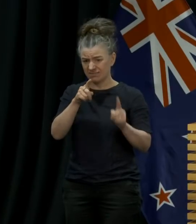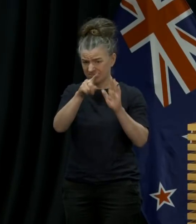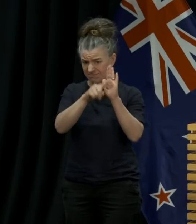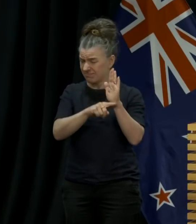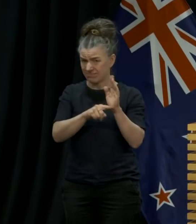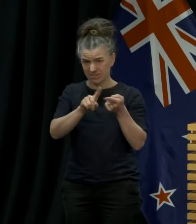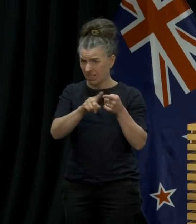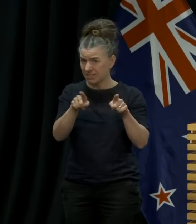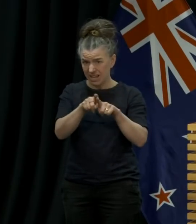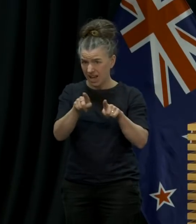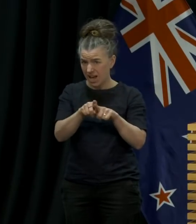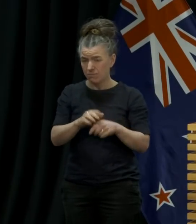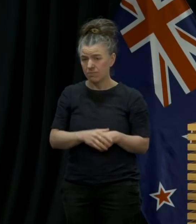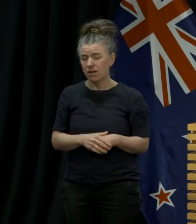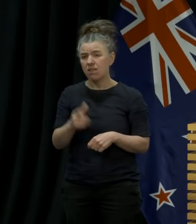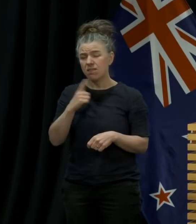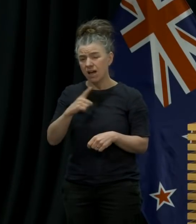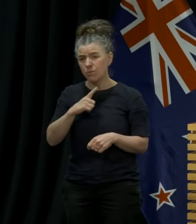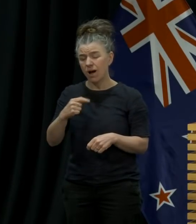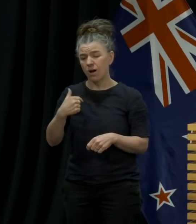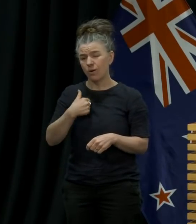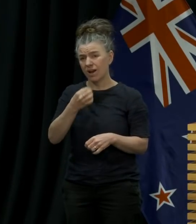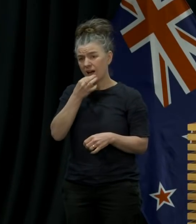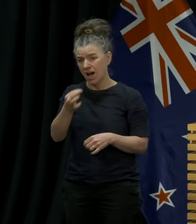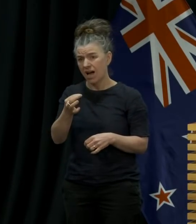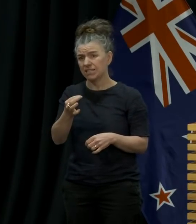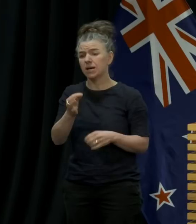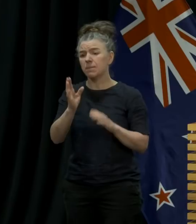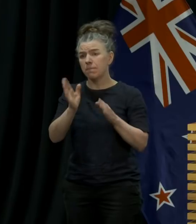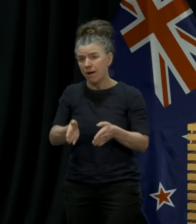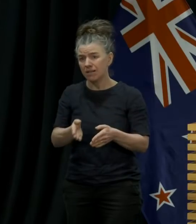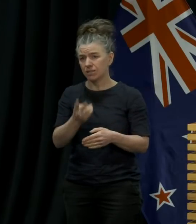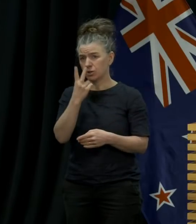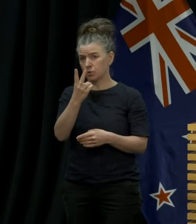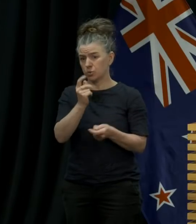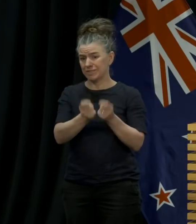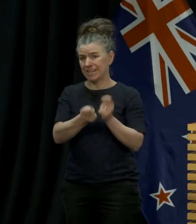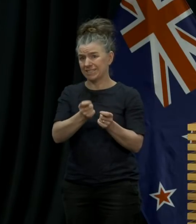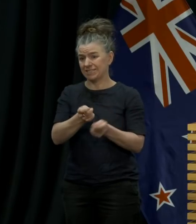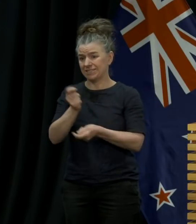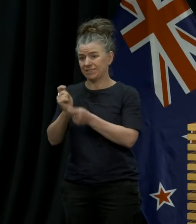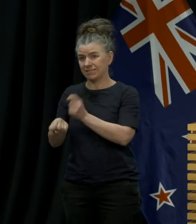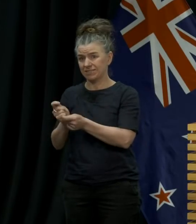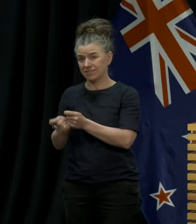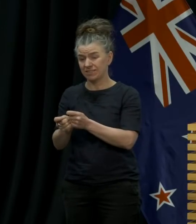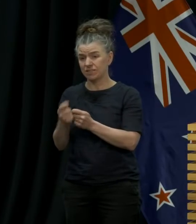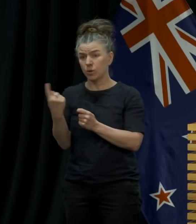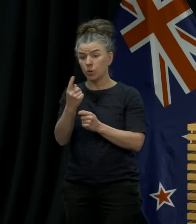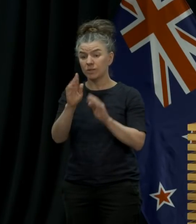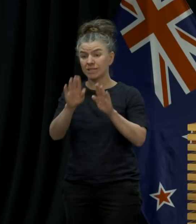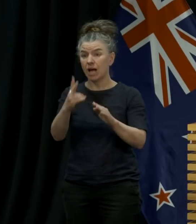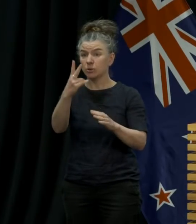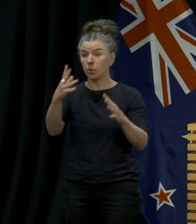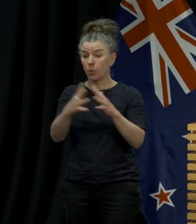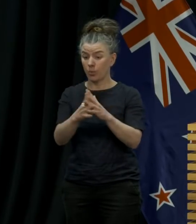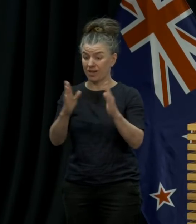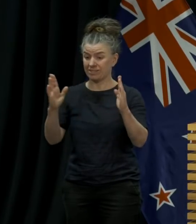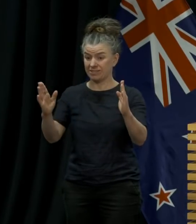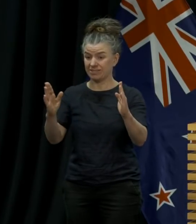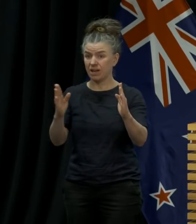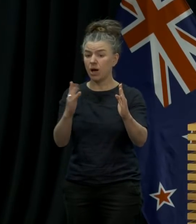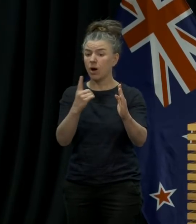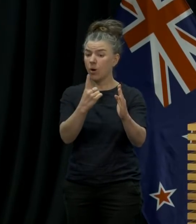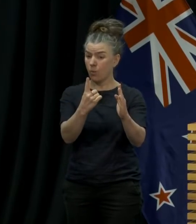we required not 1, but 2 tests to be undertaken of those in facilities.